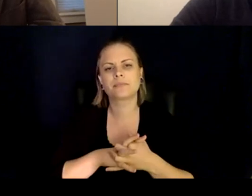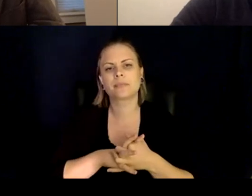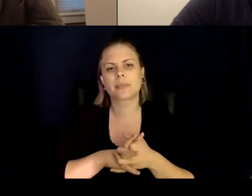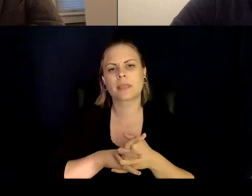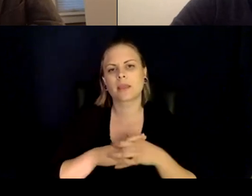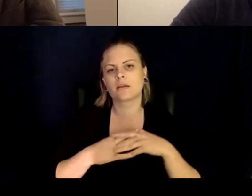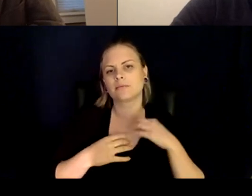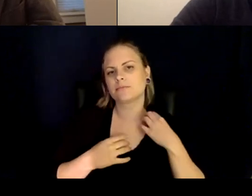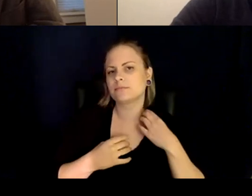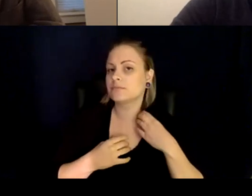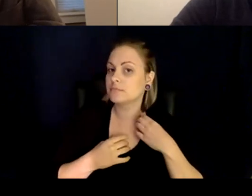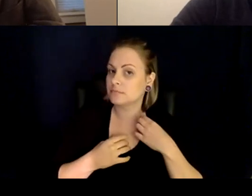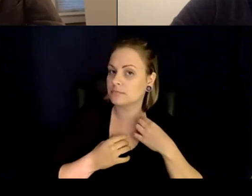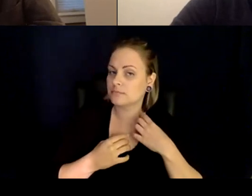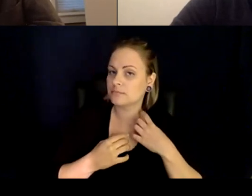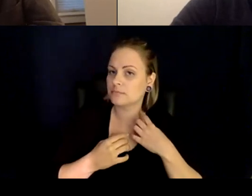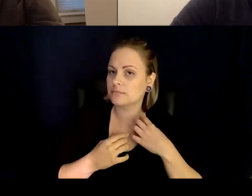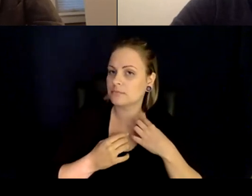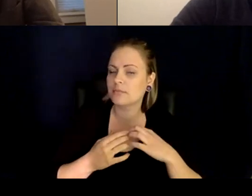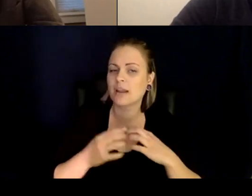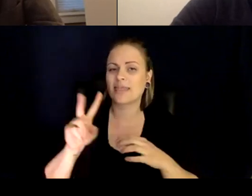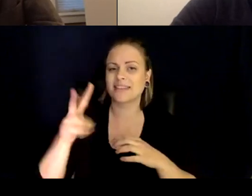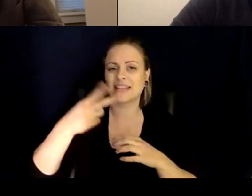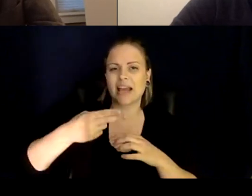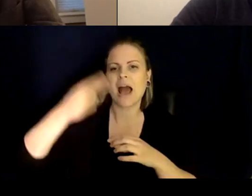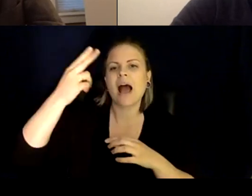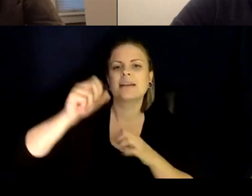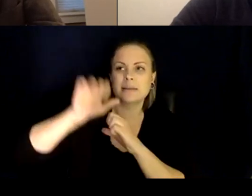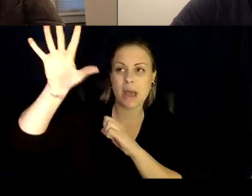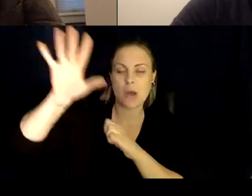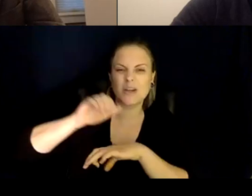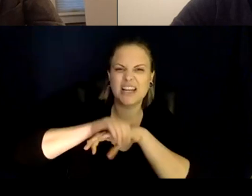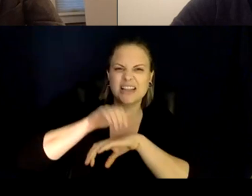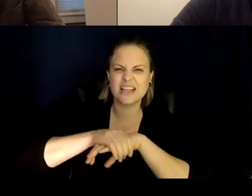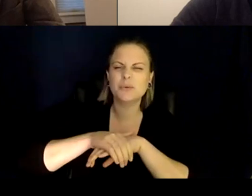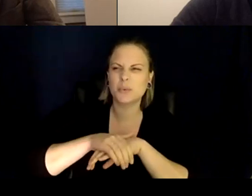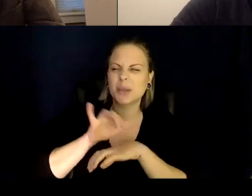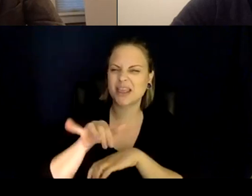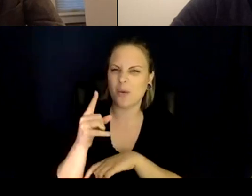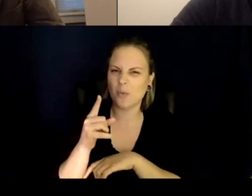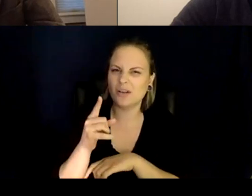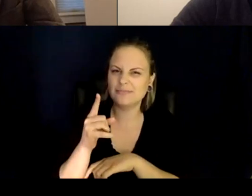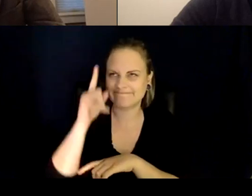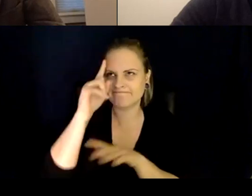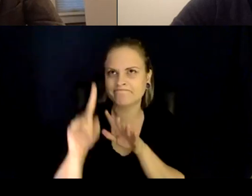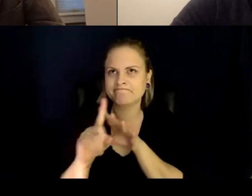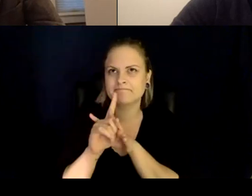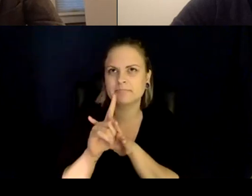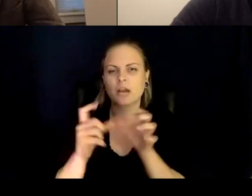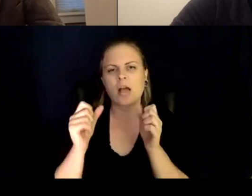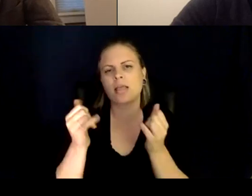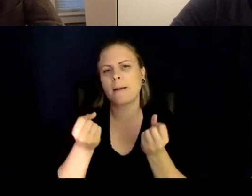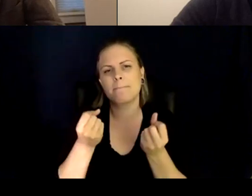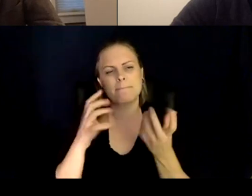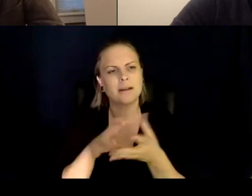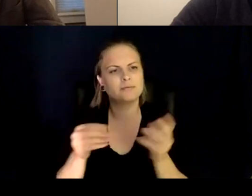Helvellyn comes to mind. Helvellyn is the second highest mountain in England. And we had, again, like many of the stories, we